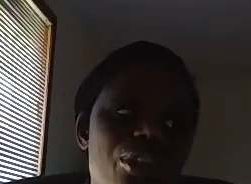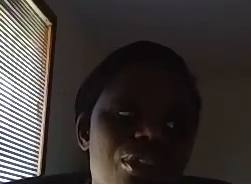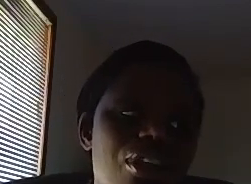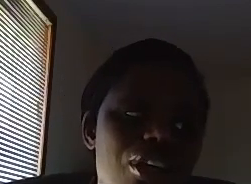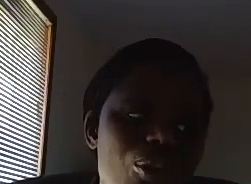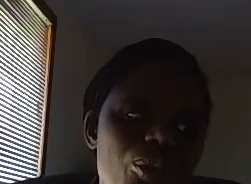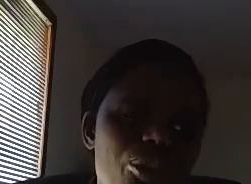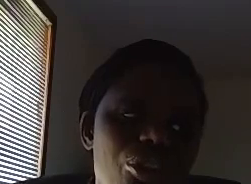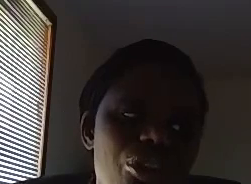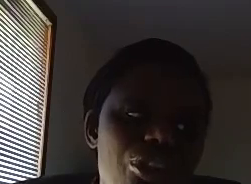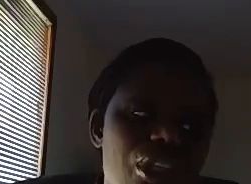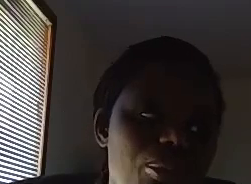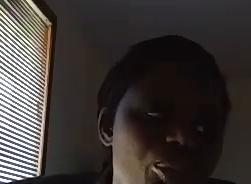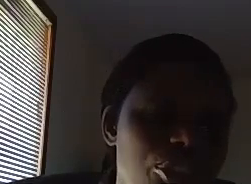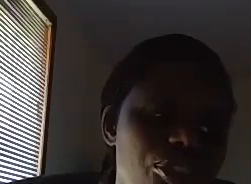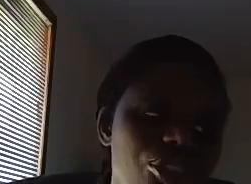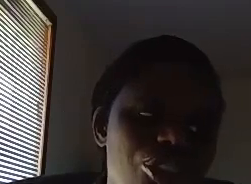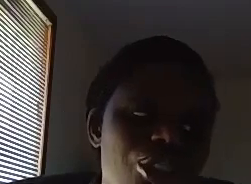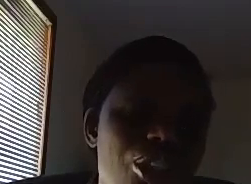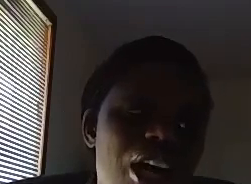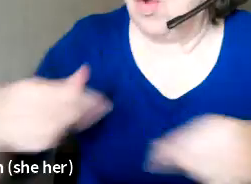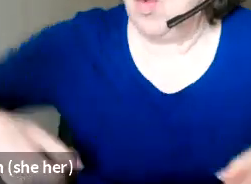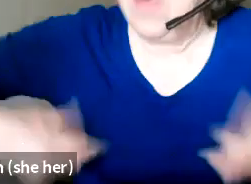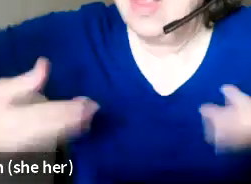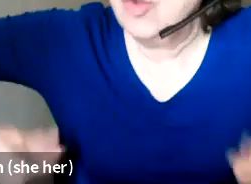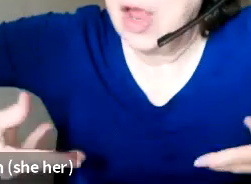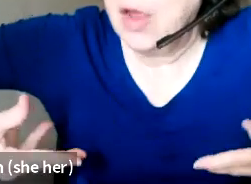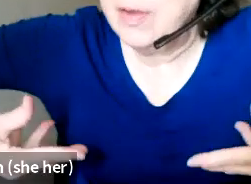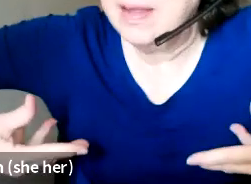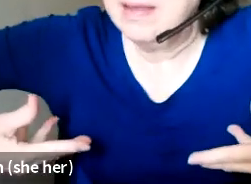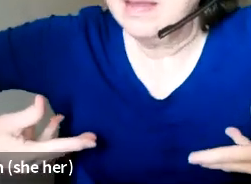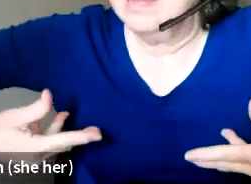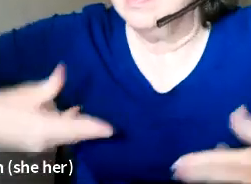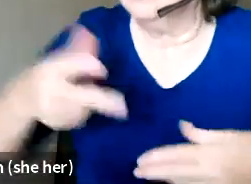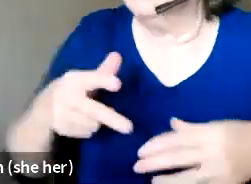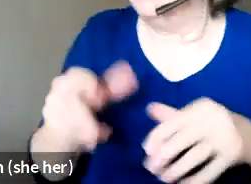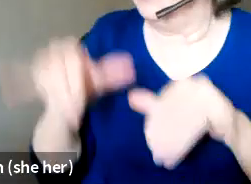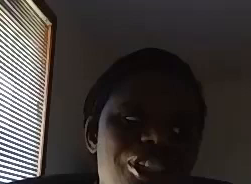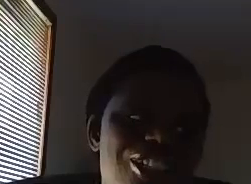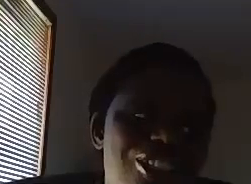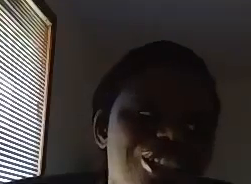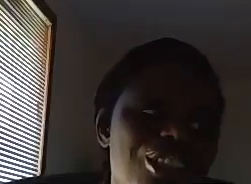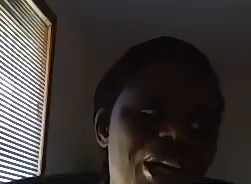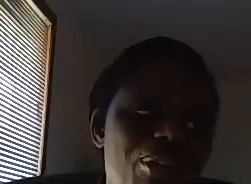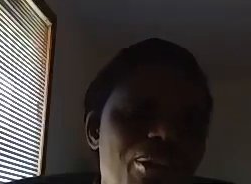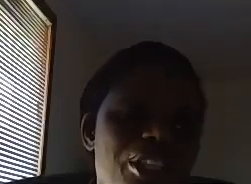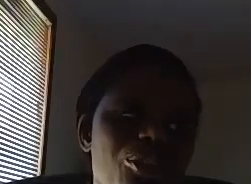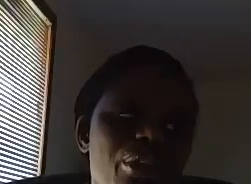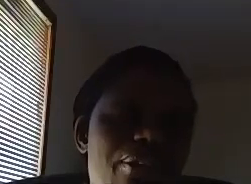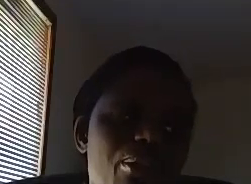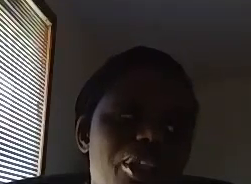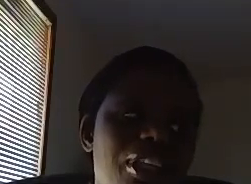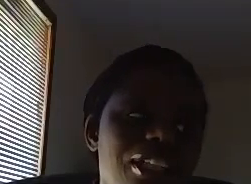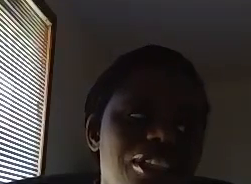students with who use this, wheelchairs has to stay downstairs. They can't get upstairs. I'm gonna make